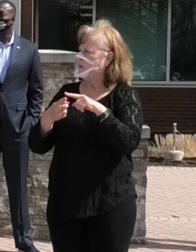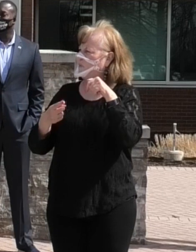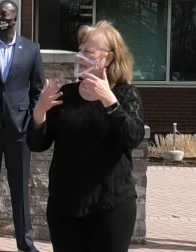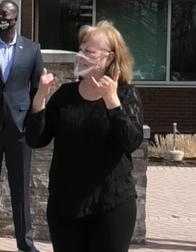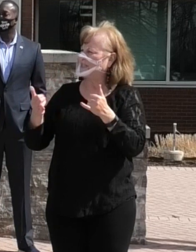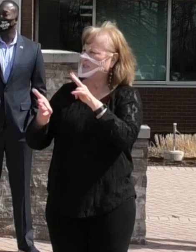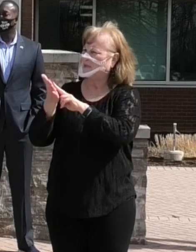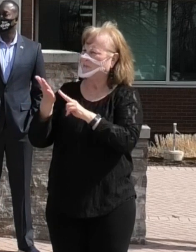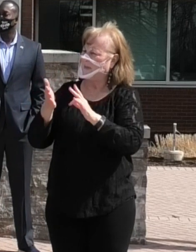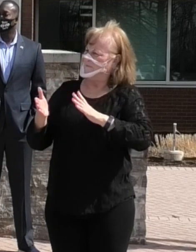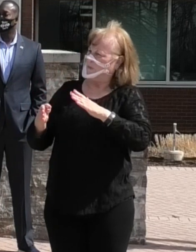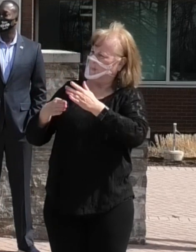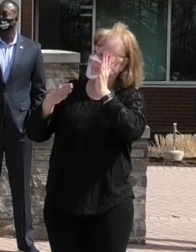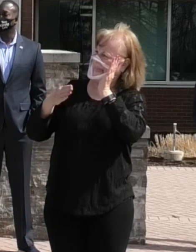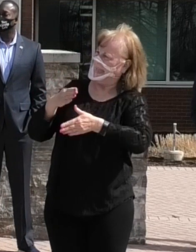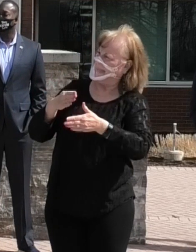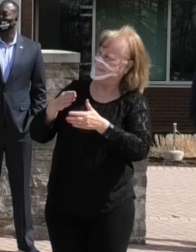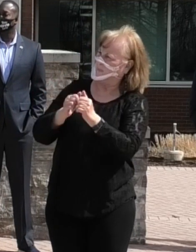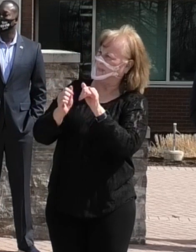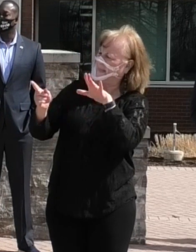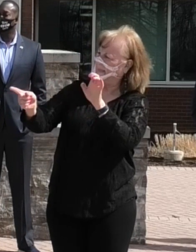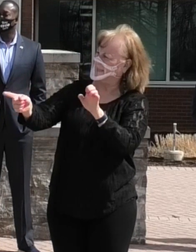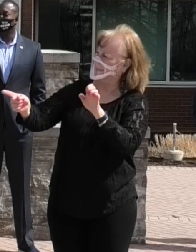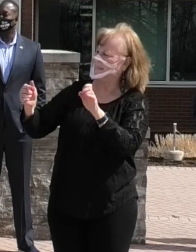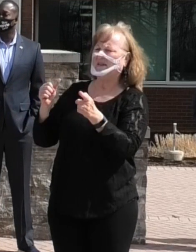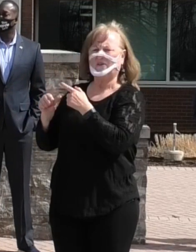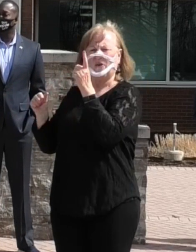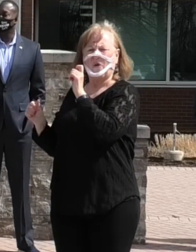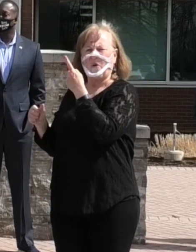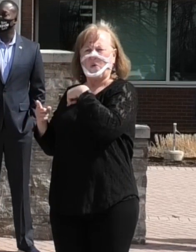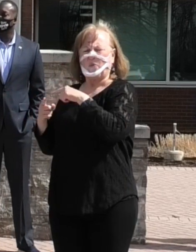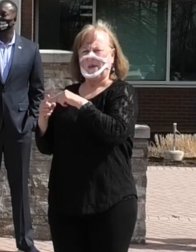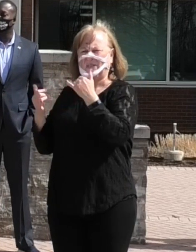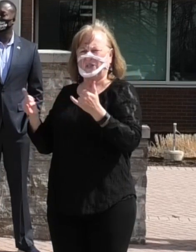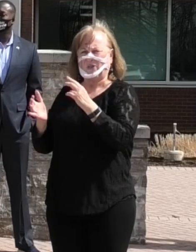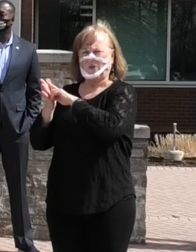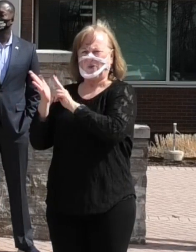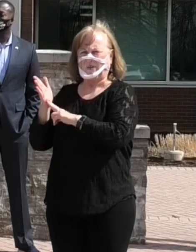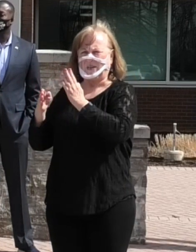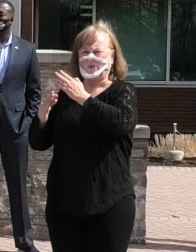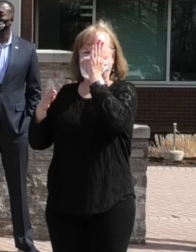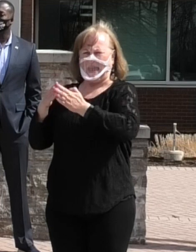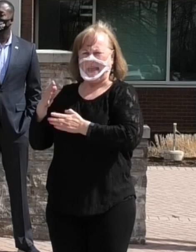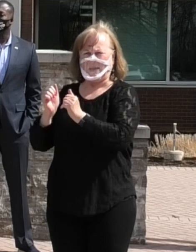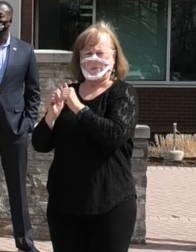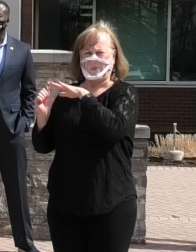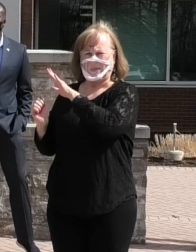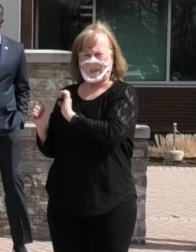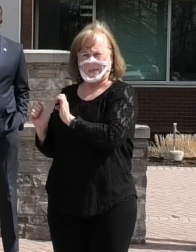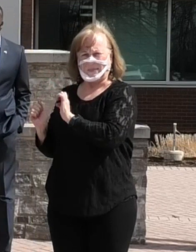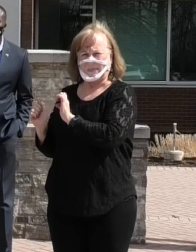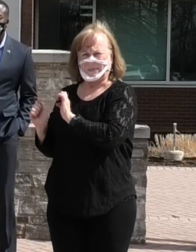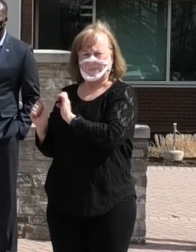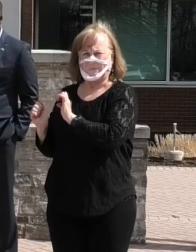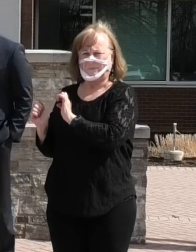current contract formally end with ICE? So the first question is, when does the current contract formally end with ICE?